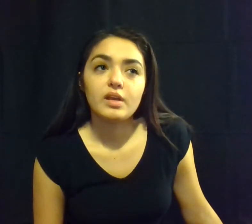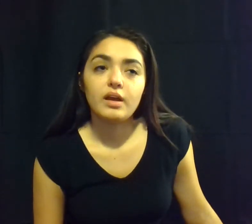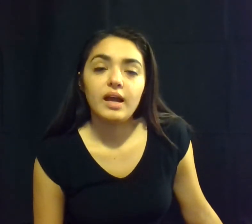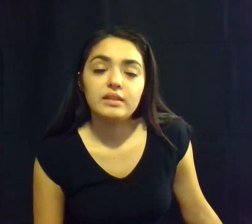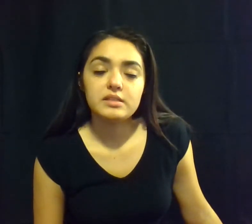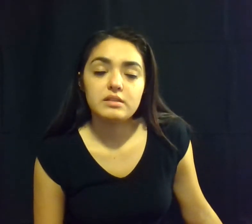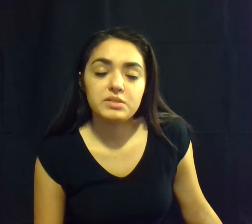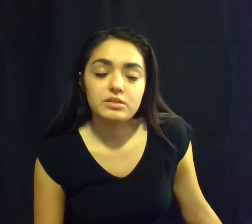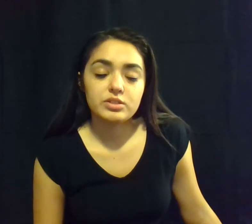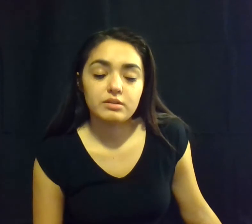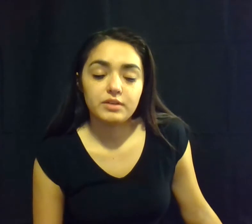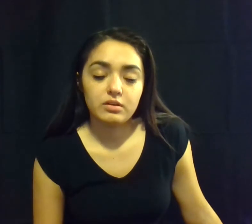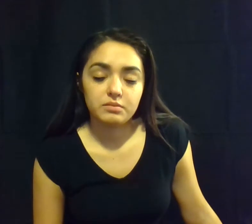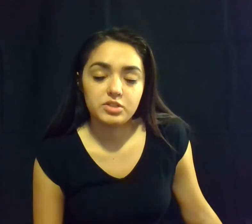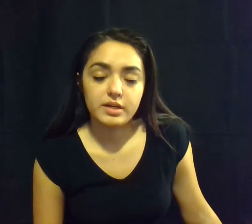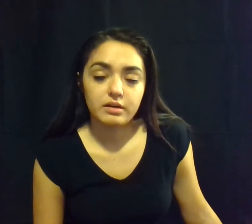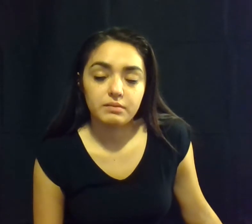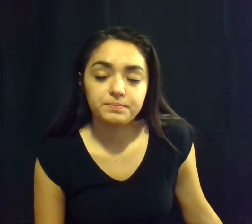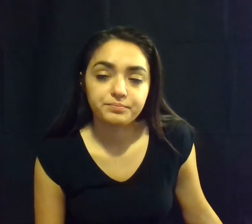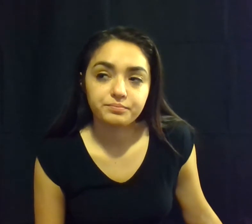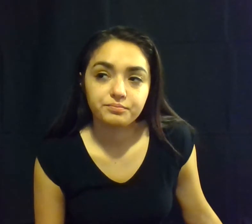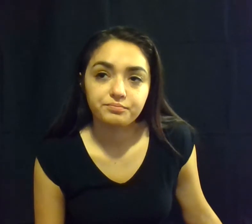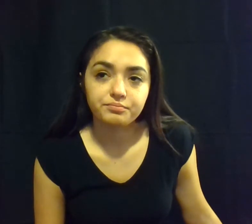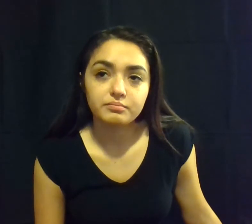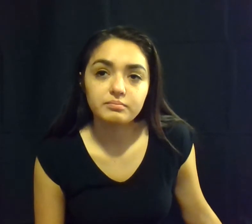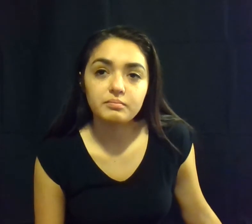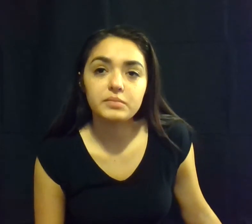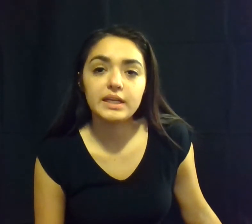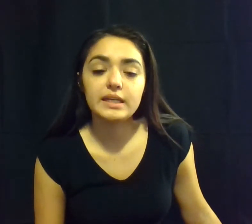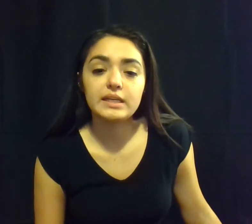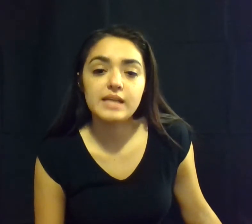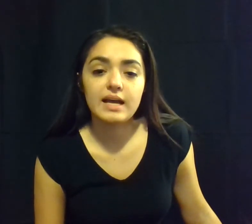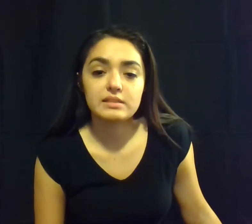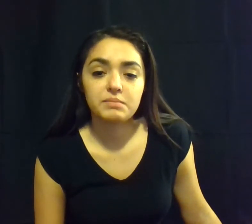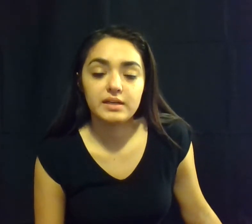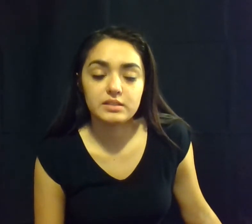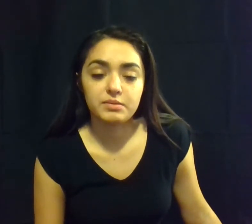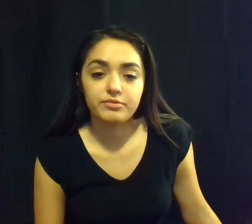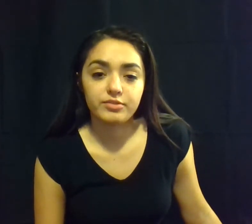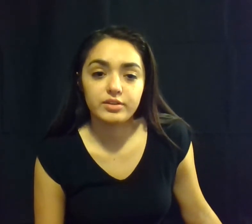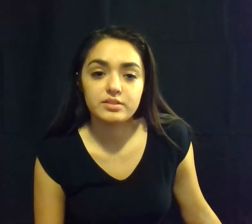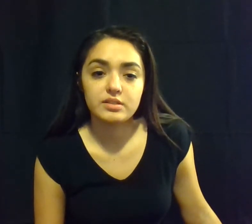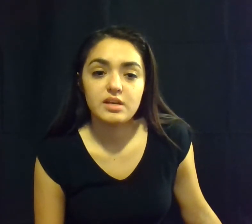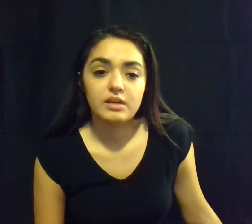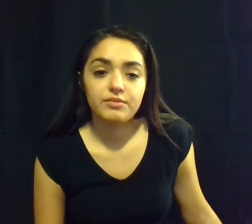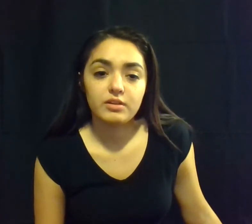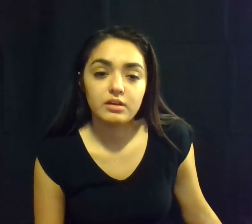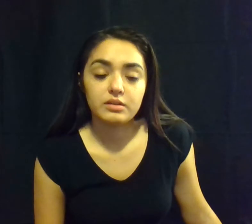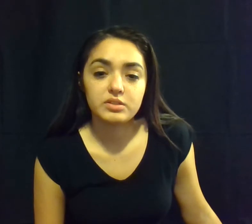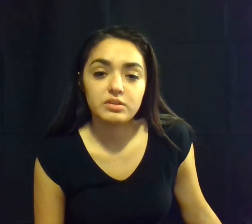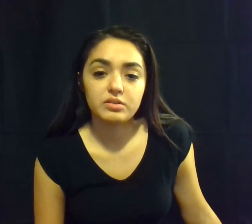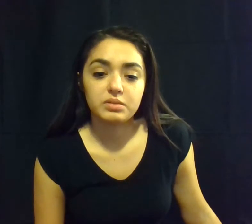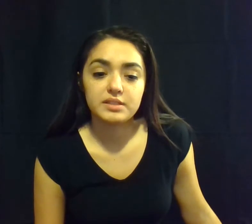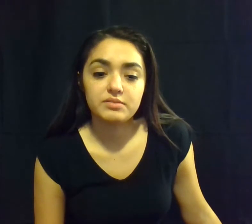I liked the position of the armchair, but I needed to ask my husband first if he thought it was a good place for